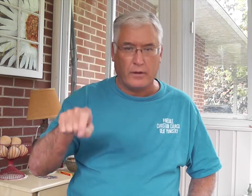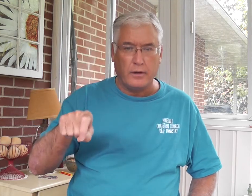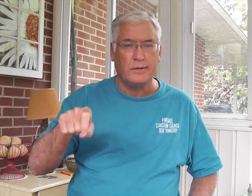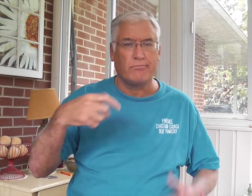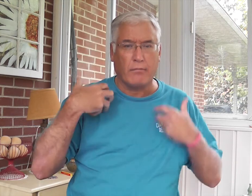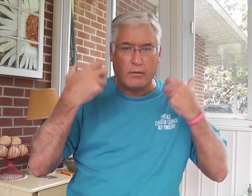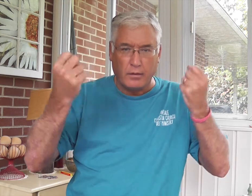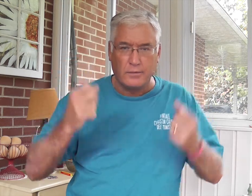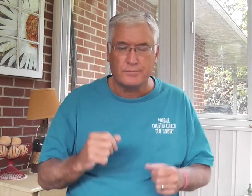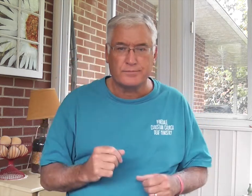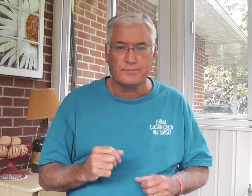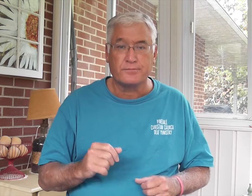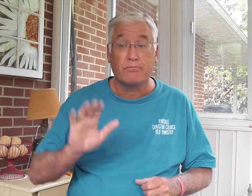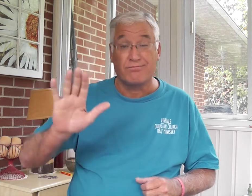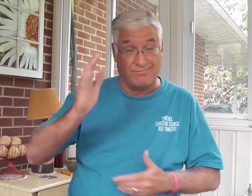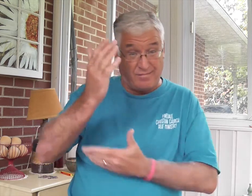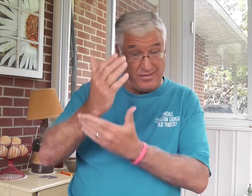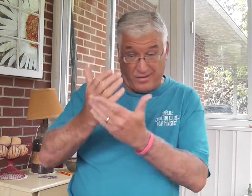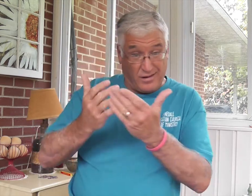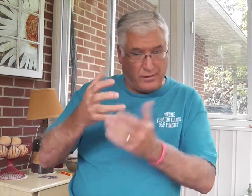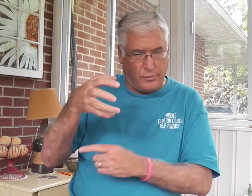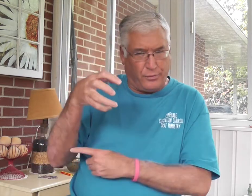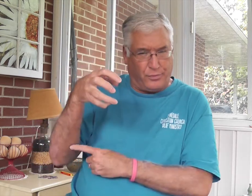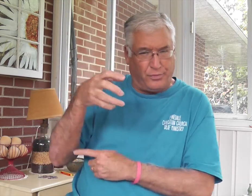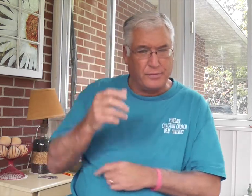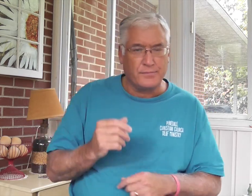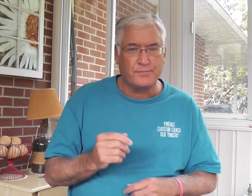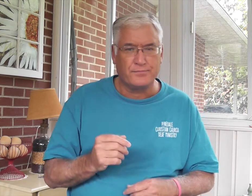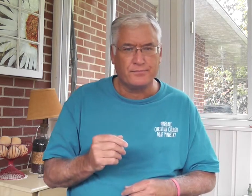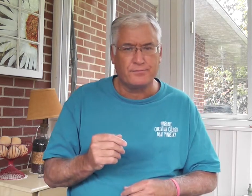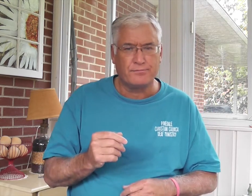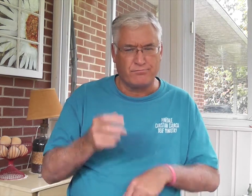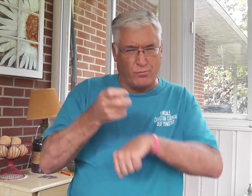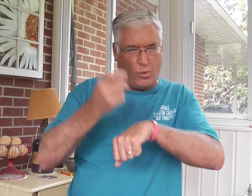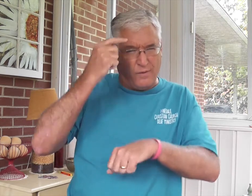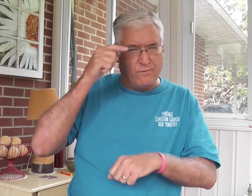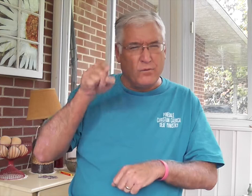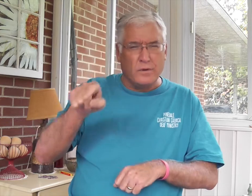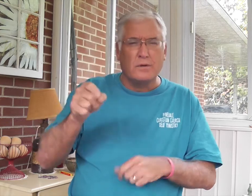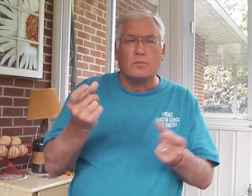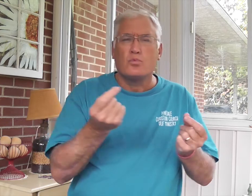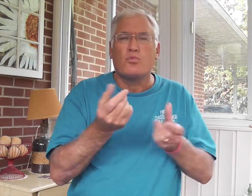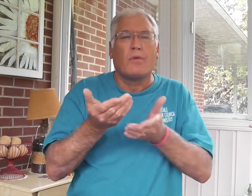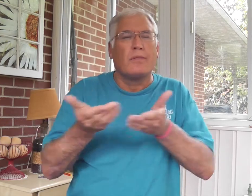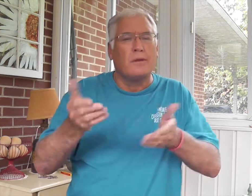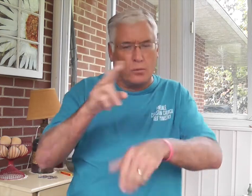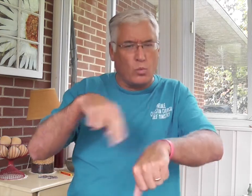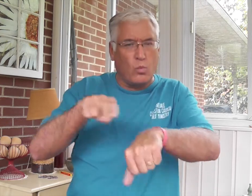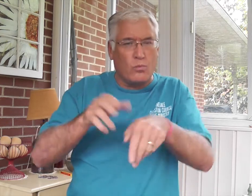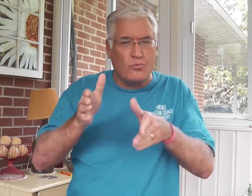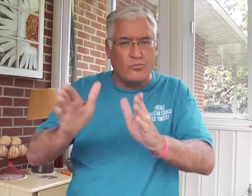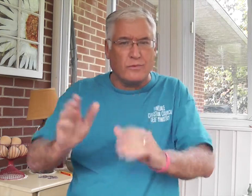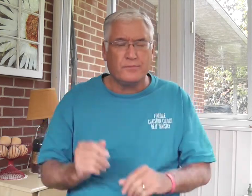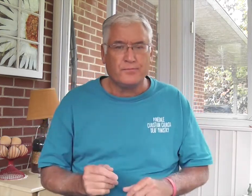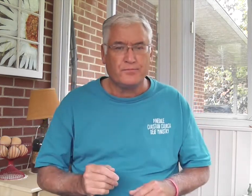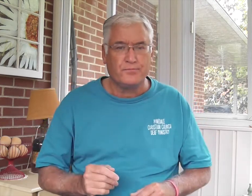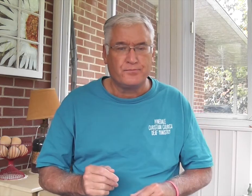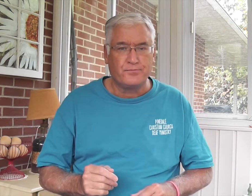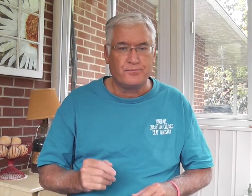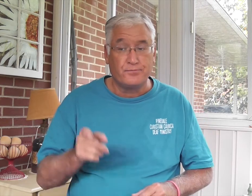That man, he needed healing. His hand was all withered up, and it would be hard for him to do things